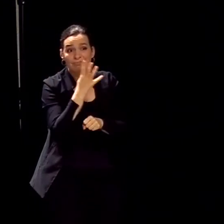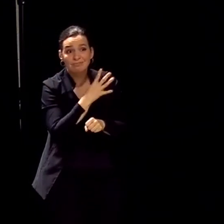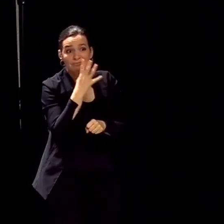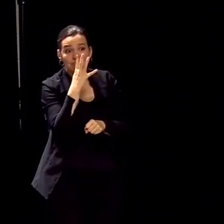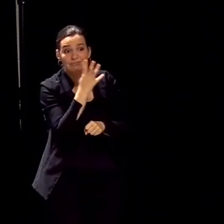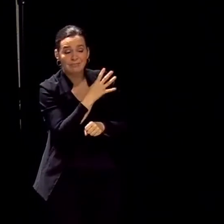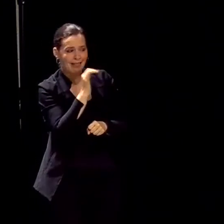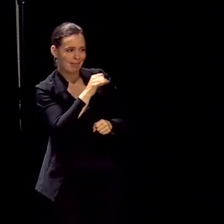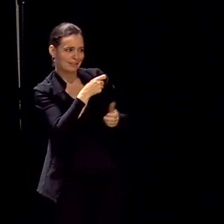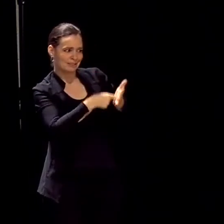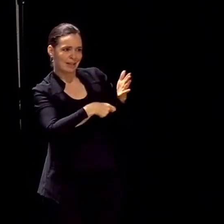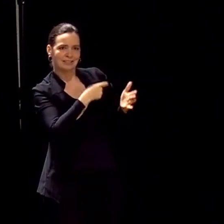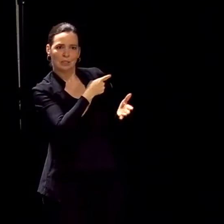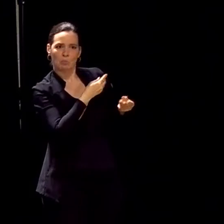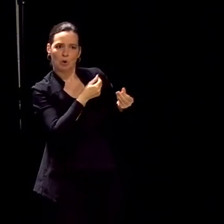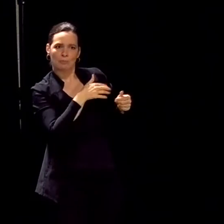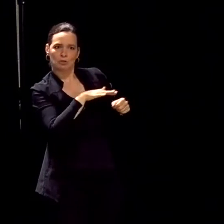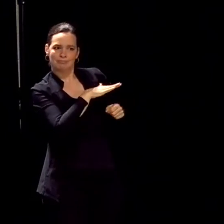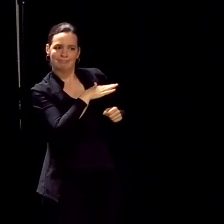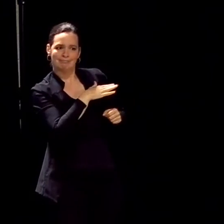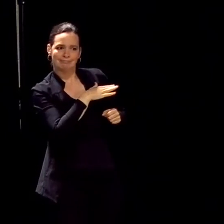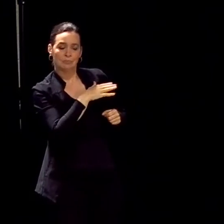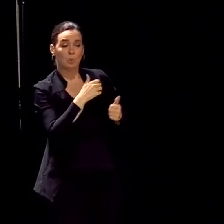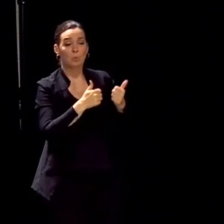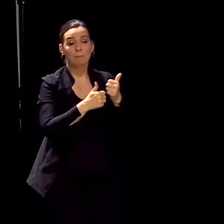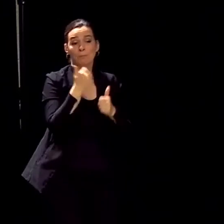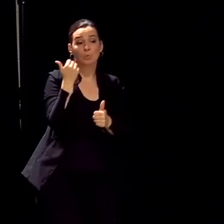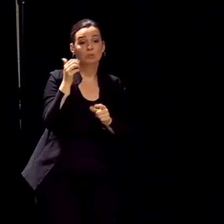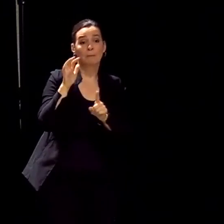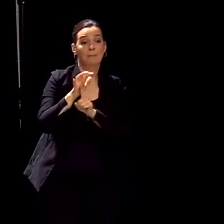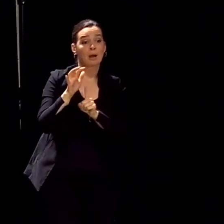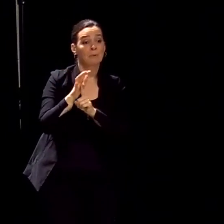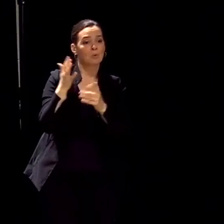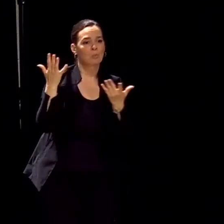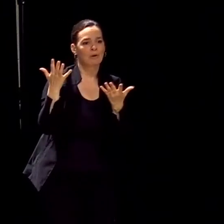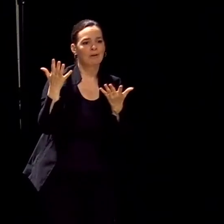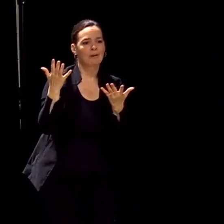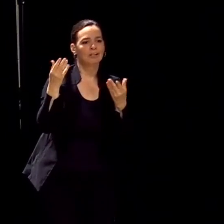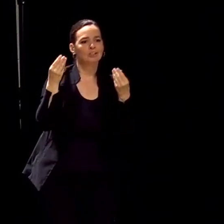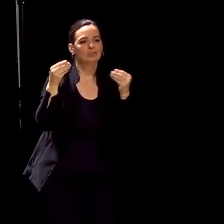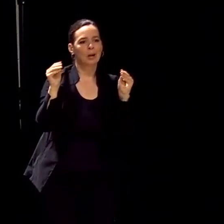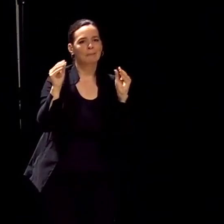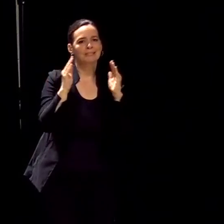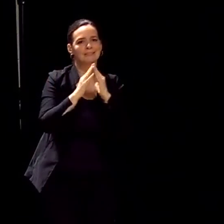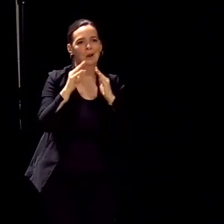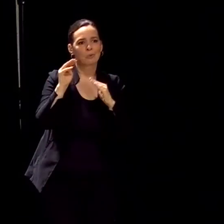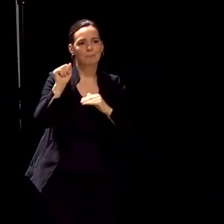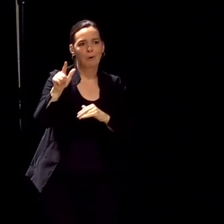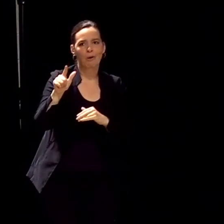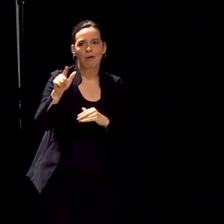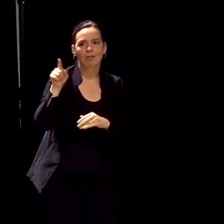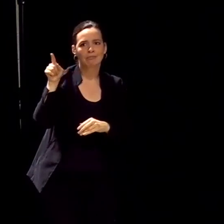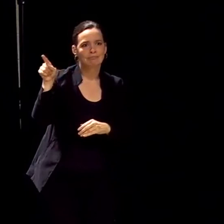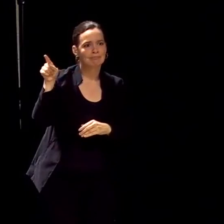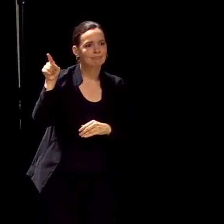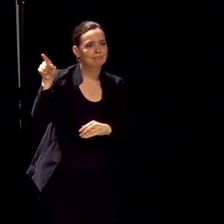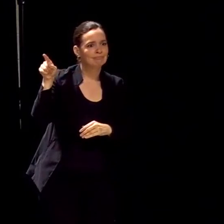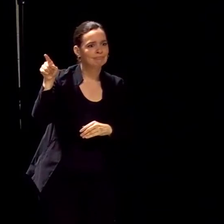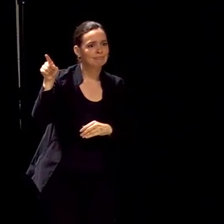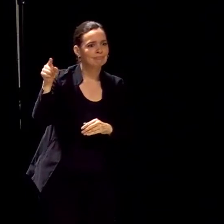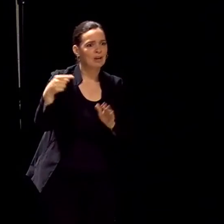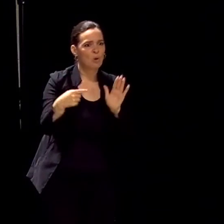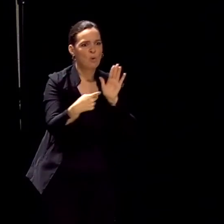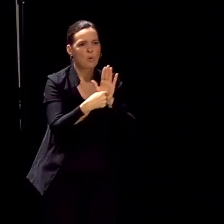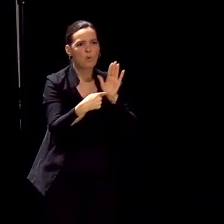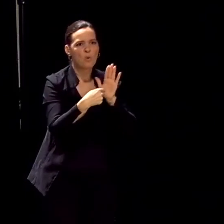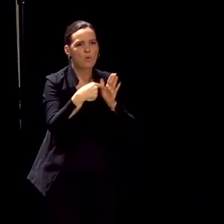delinquent property, Shoppingtown Mall. They're getting noticed for years. You got to pay your taxes, so nobody can say they didn't know they owed taxes or they didn't